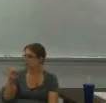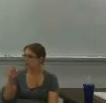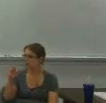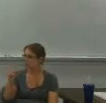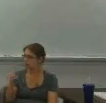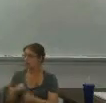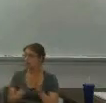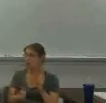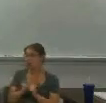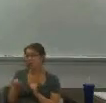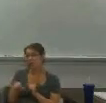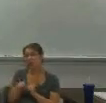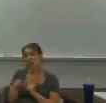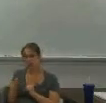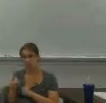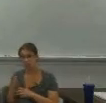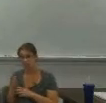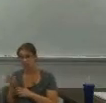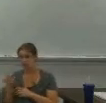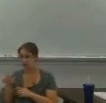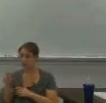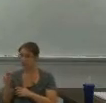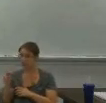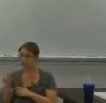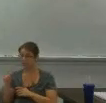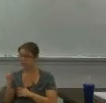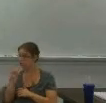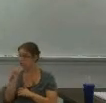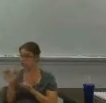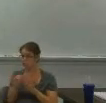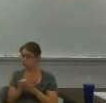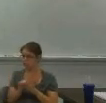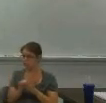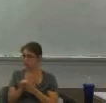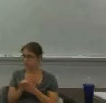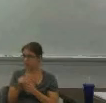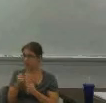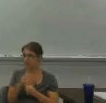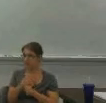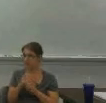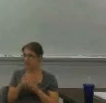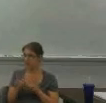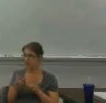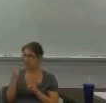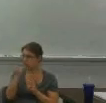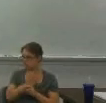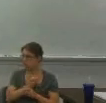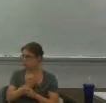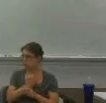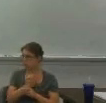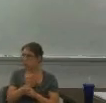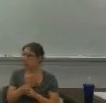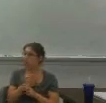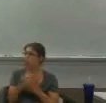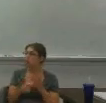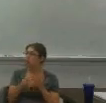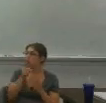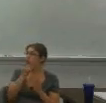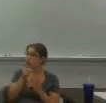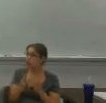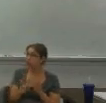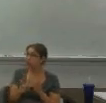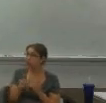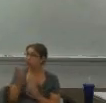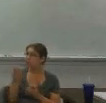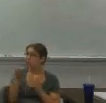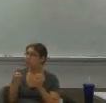the earth. But most other elements and most other forms don't do that. So that makes it very unusual. What's really